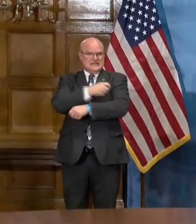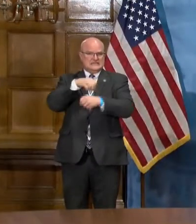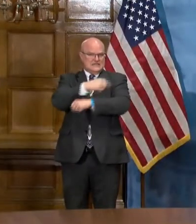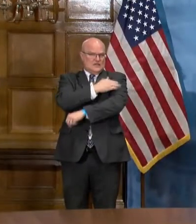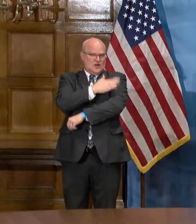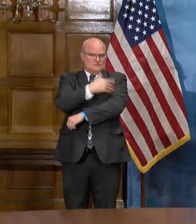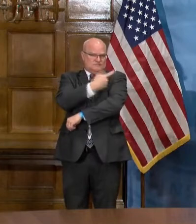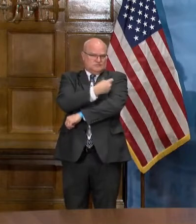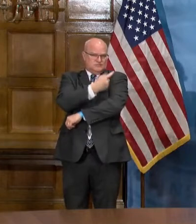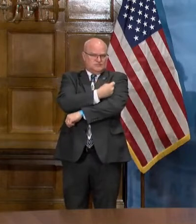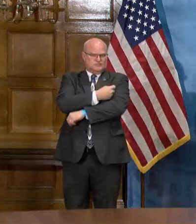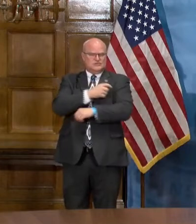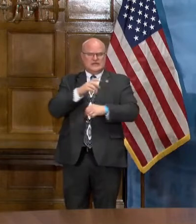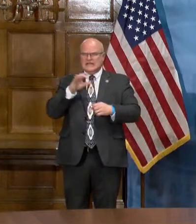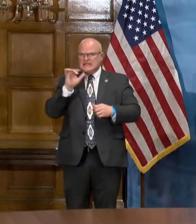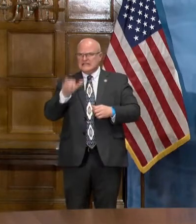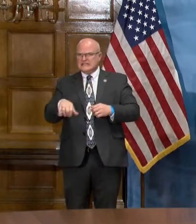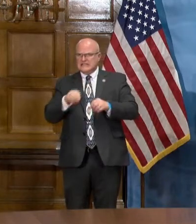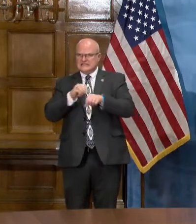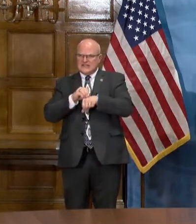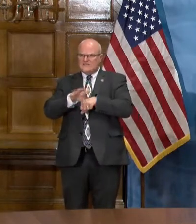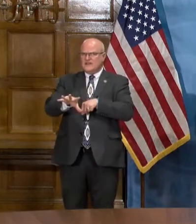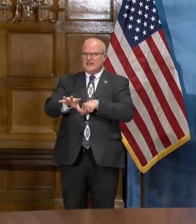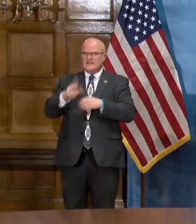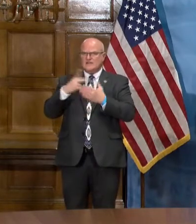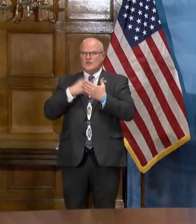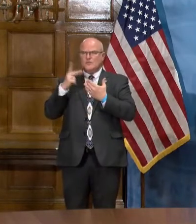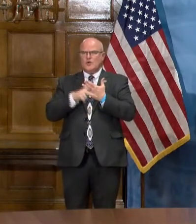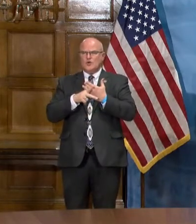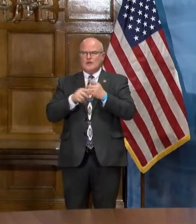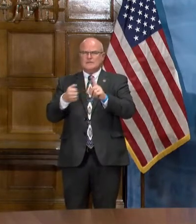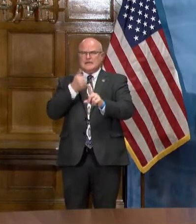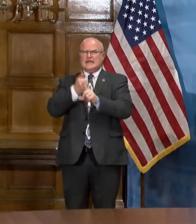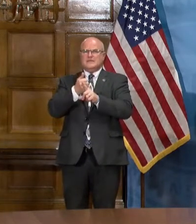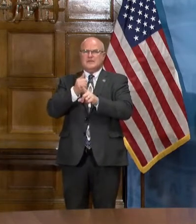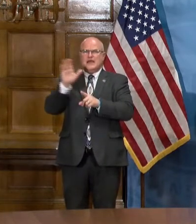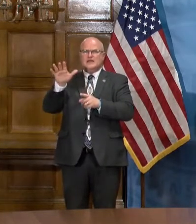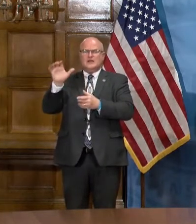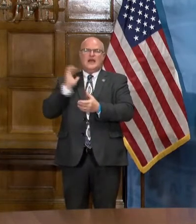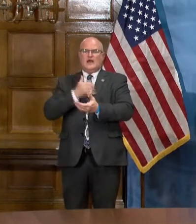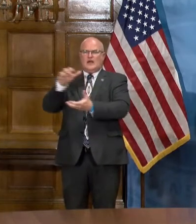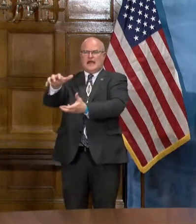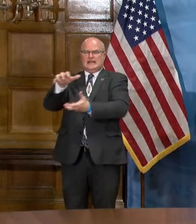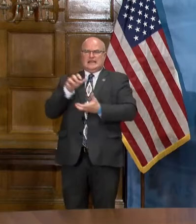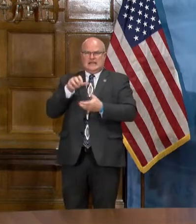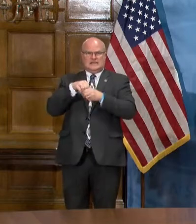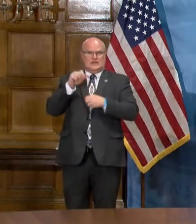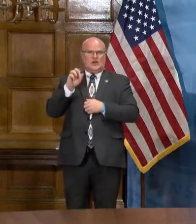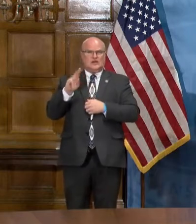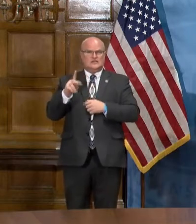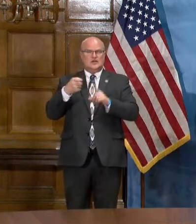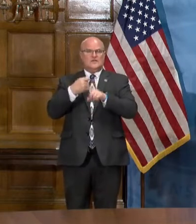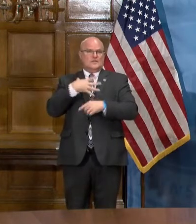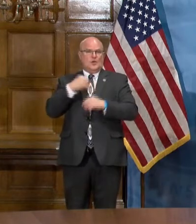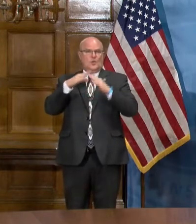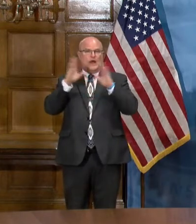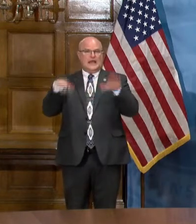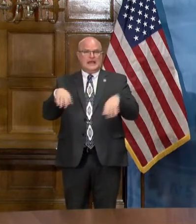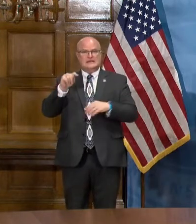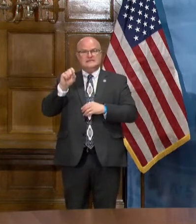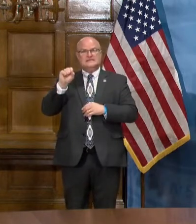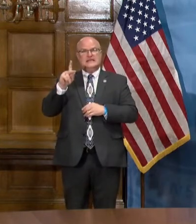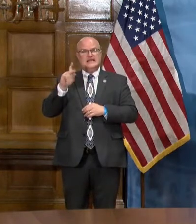arms. Does the effectiveness of the program impact your our allocation in Arkansas from the White House task force